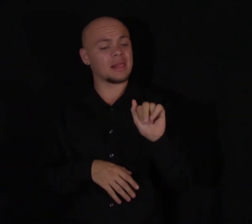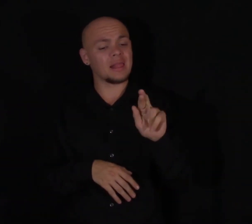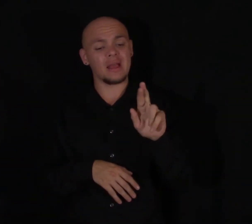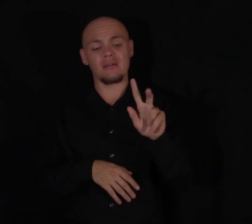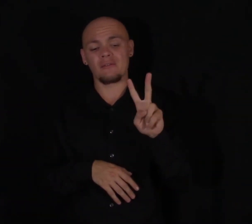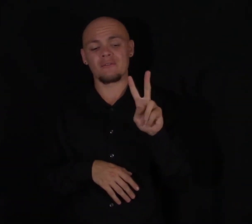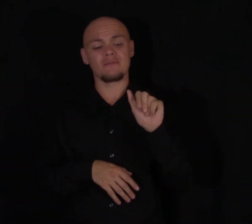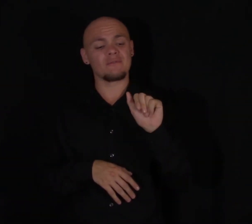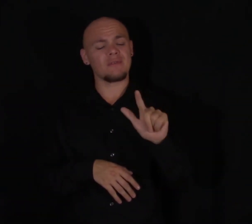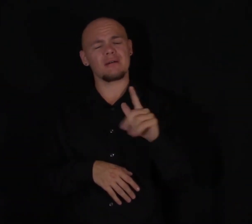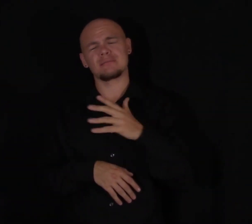my benefactor."